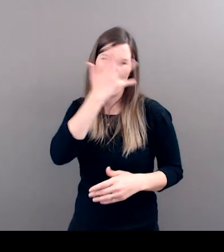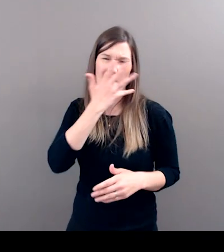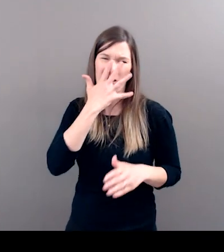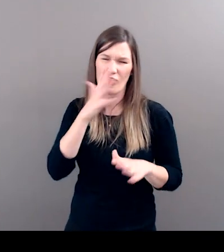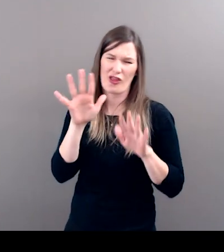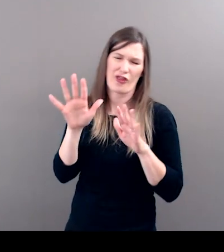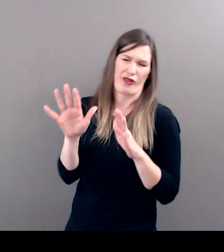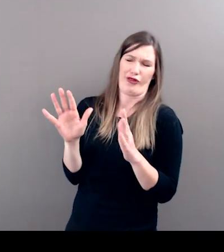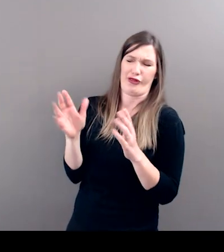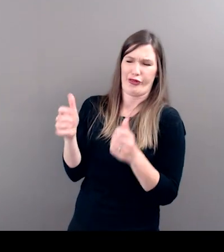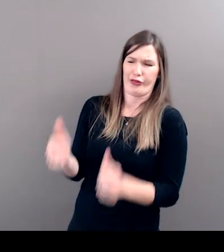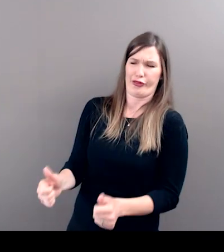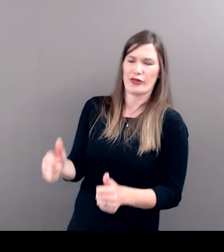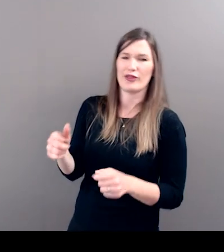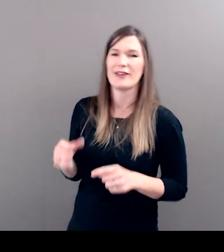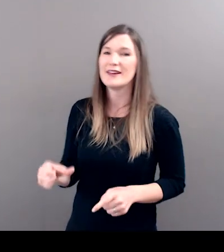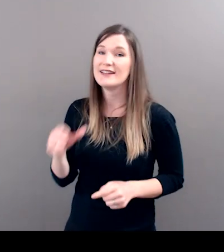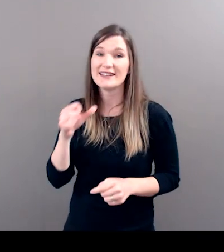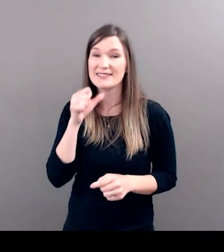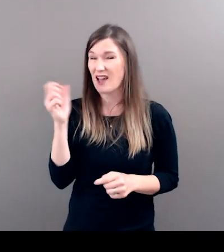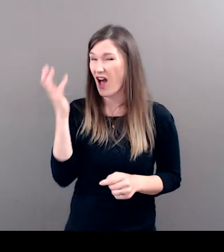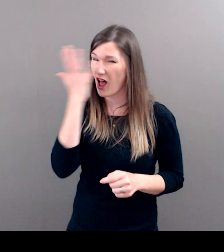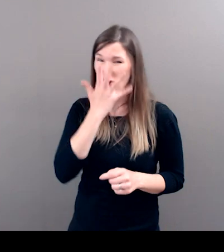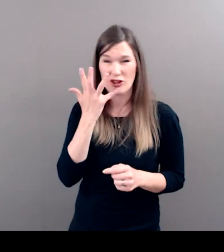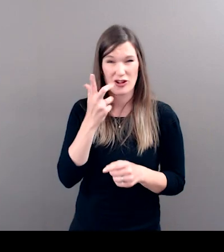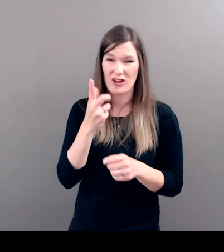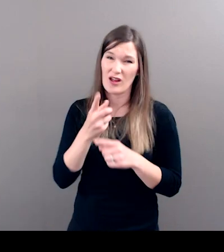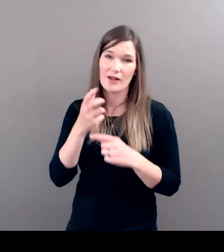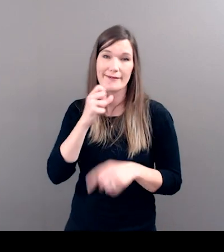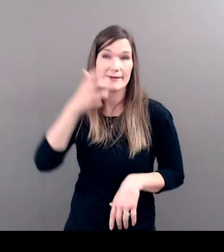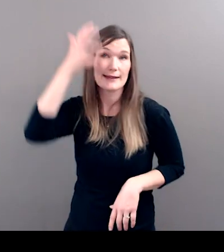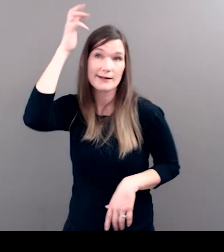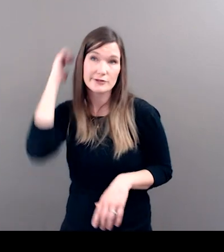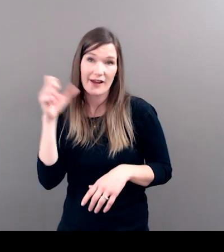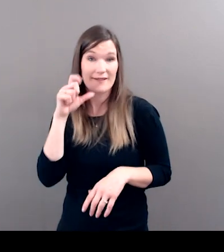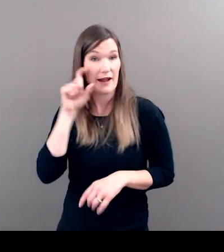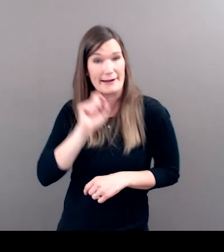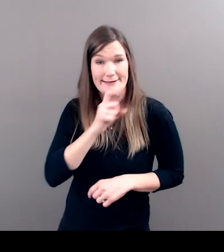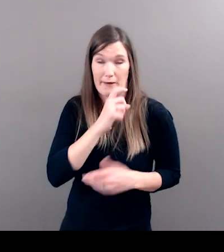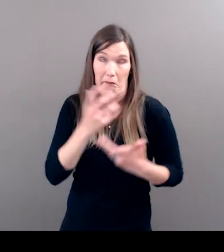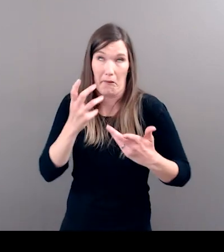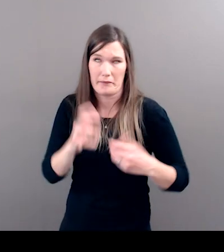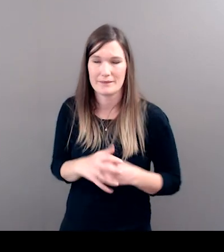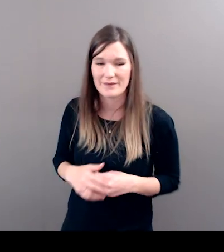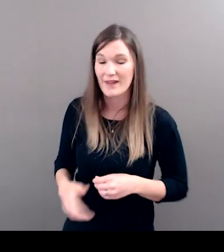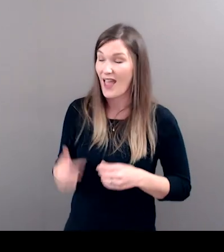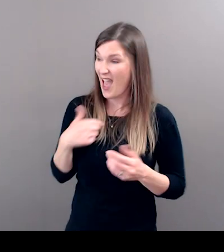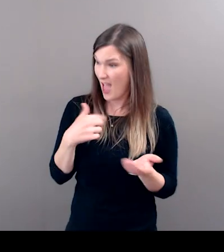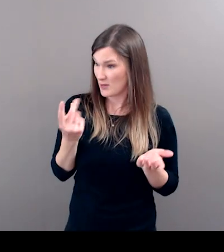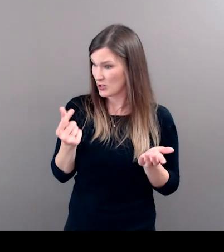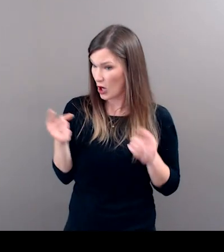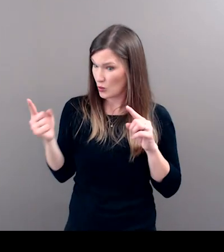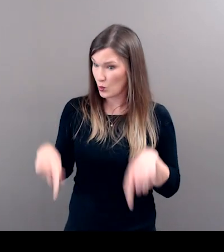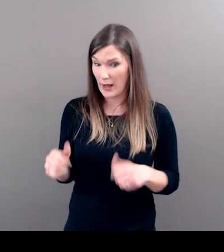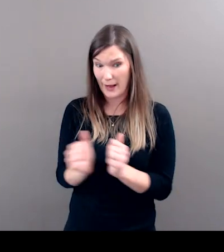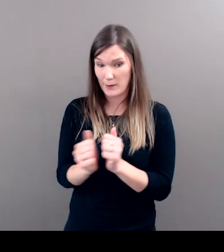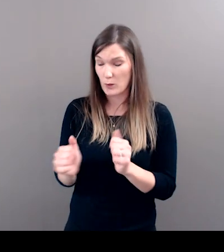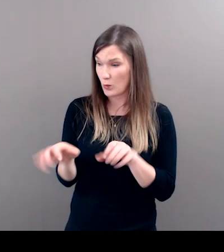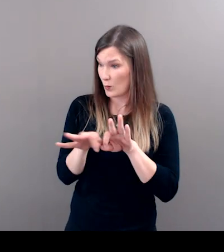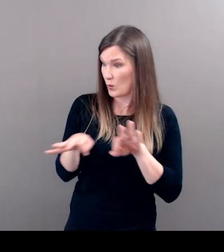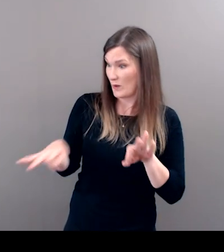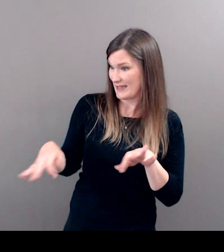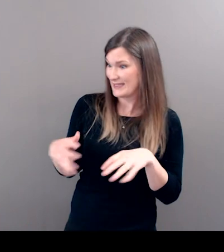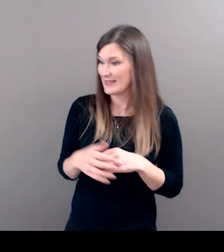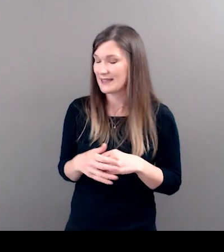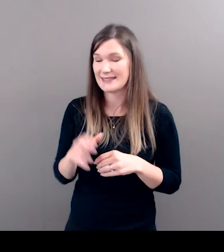hair combed, a little bro cream, whatever, had some mousse in his hair. And the Philistine said to David, am I a dog that you come out here with sticks? And the Philistine cursed David by his gods.